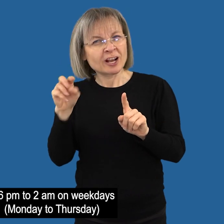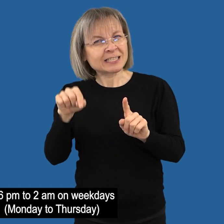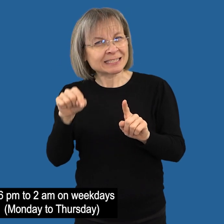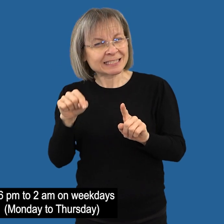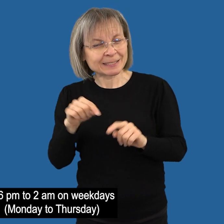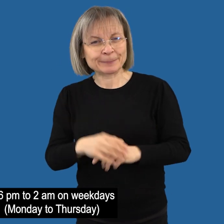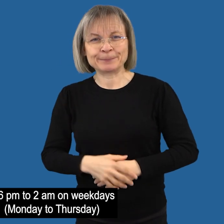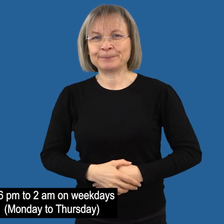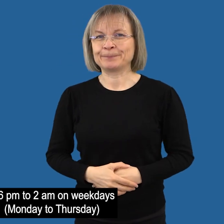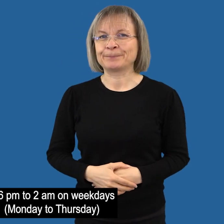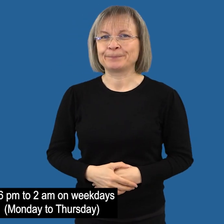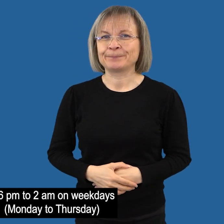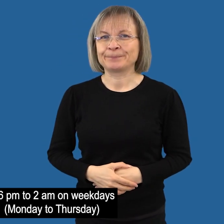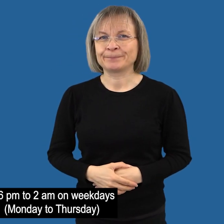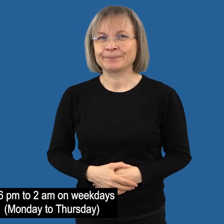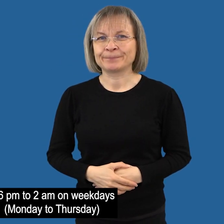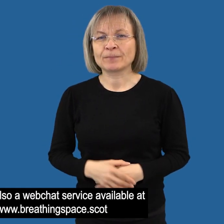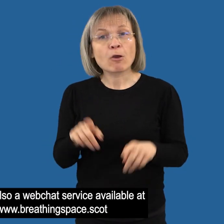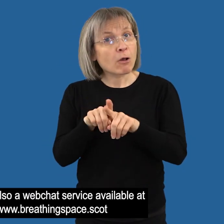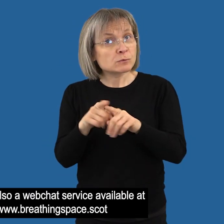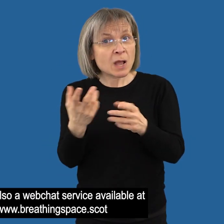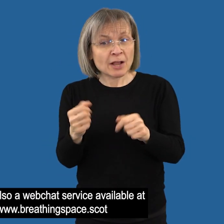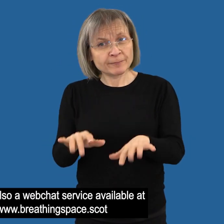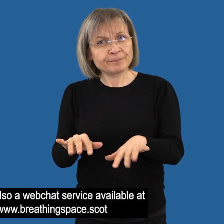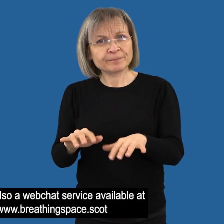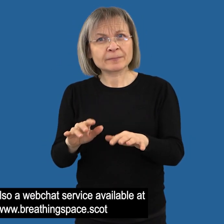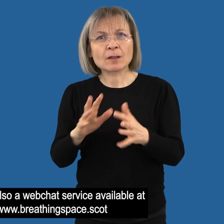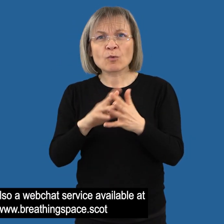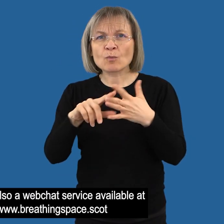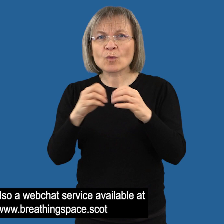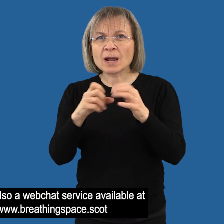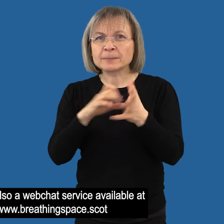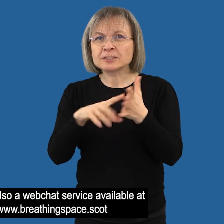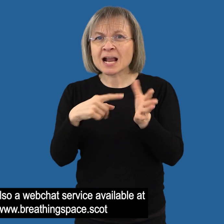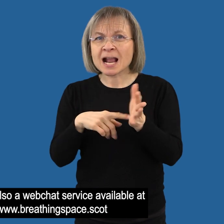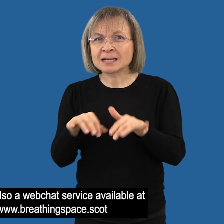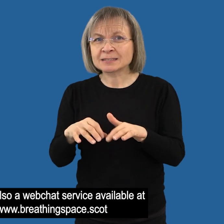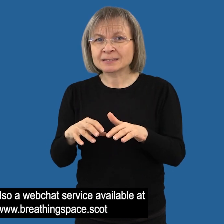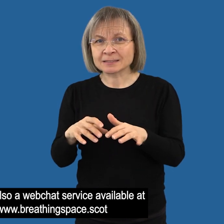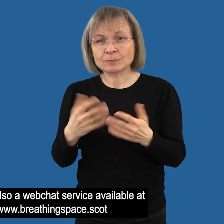Monday to Thursday. There's also a web chat service available at